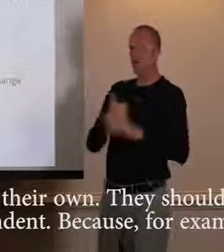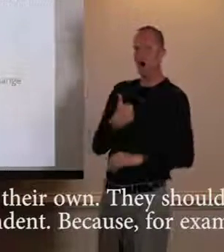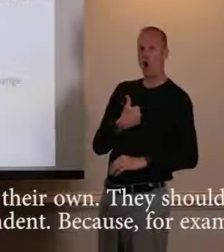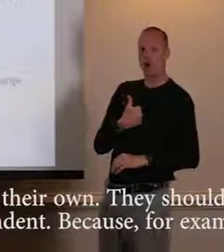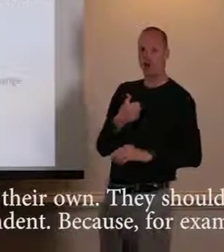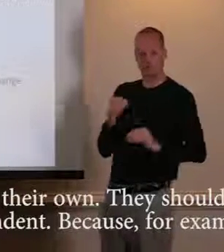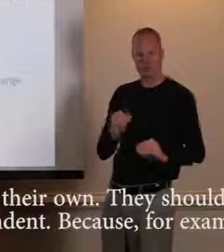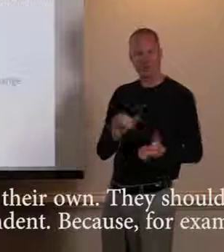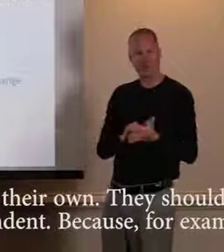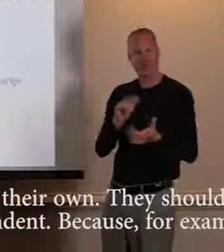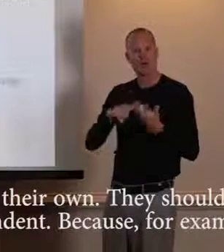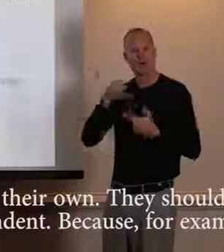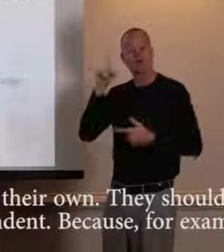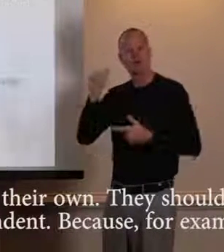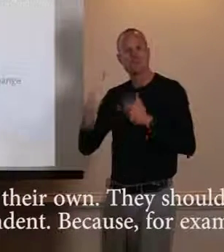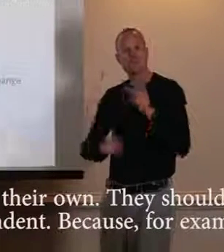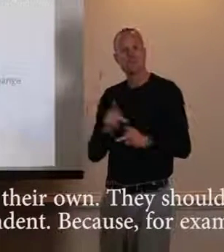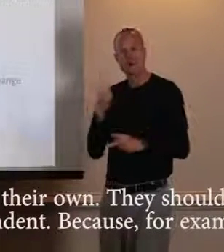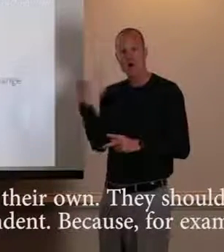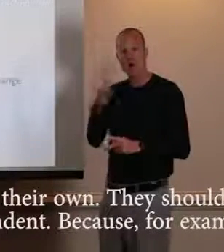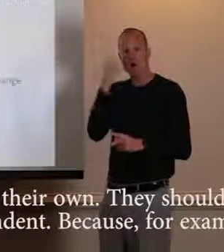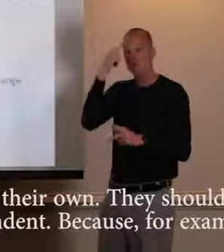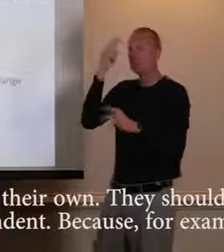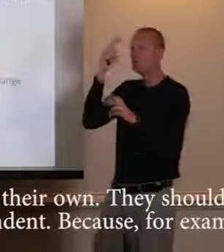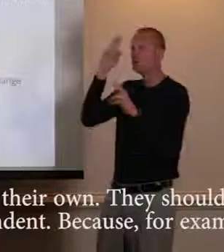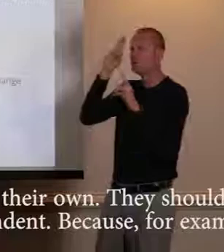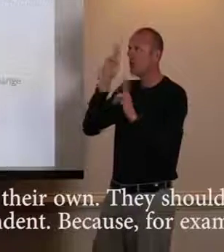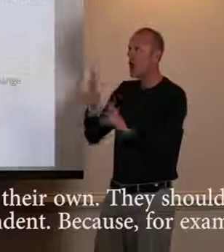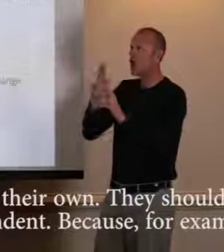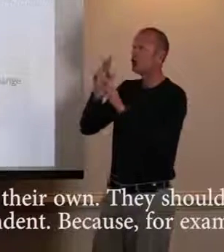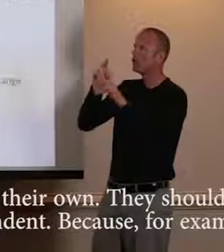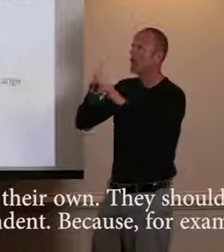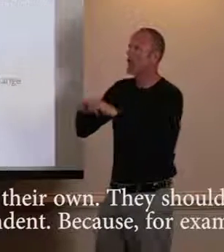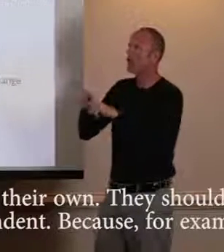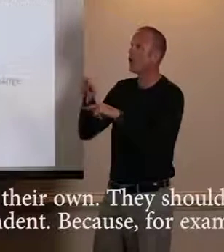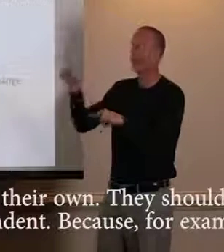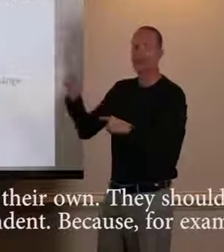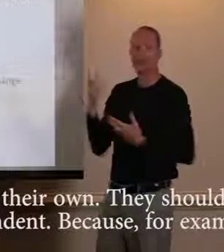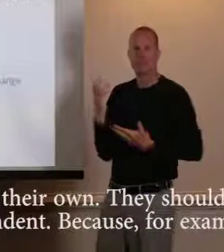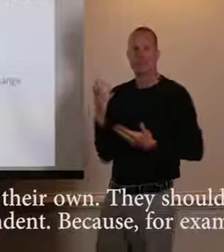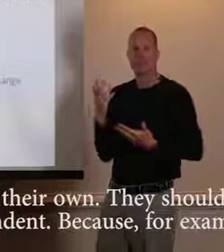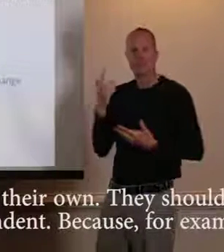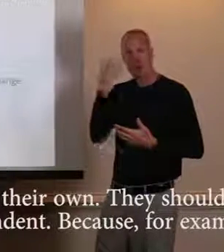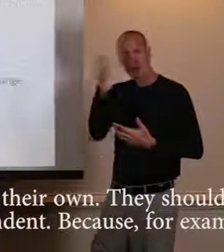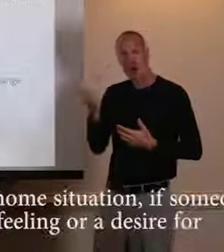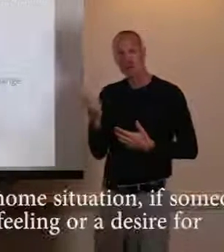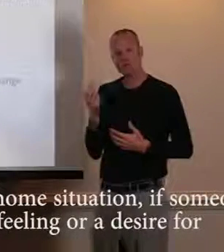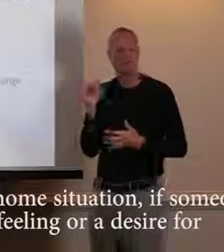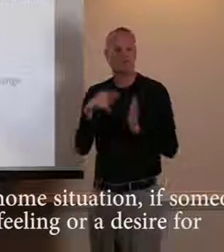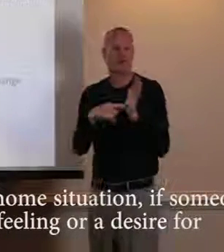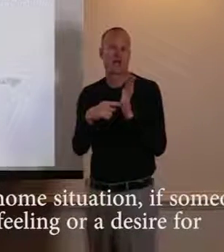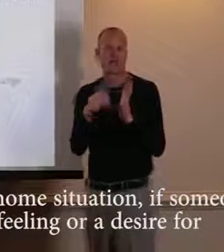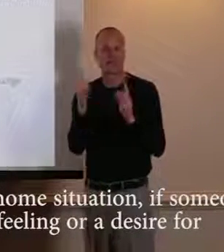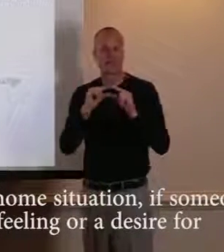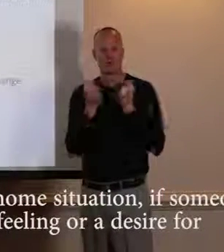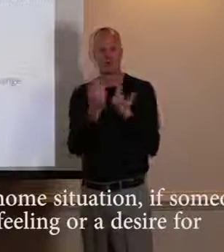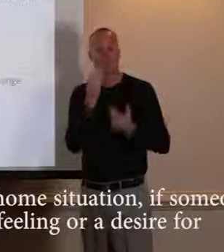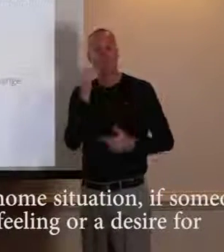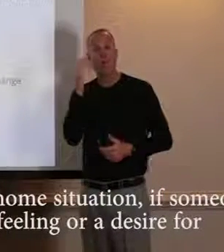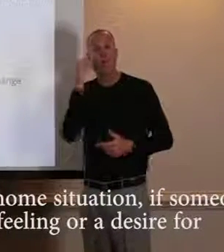should always be obedient and dependent, because, you know, for example, let's say in a group home situation, if